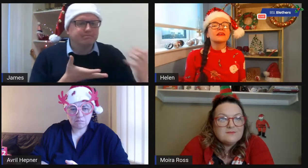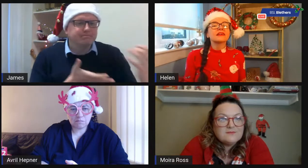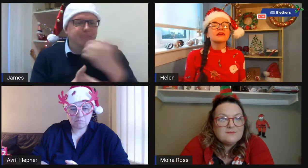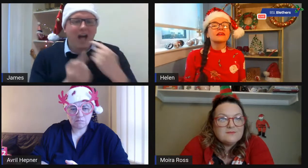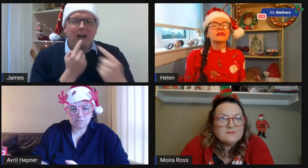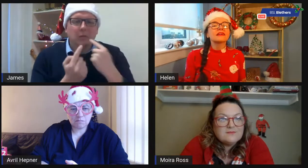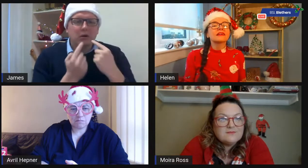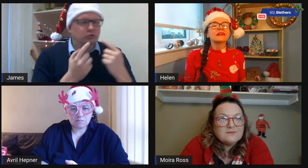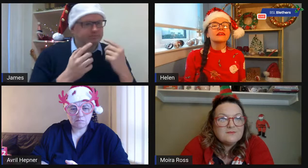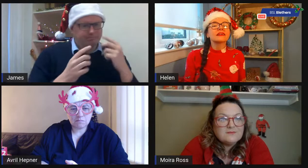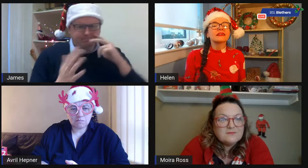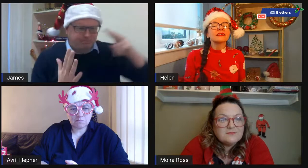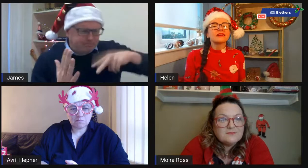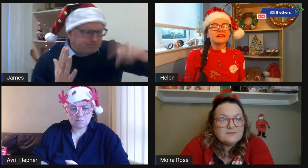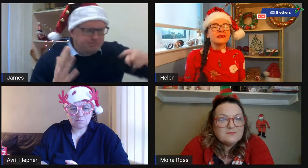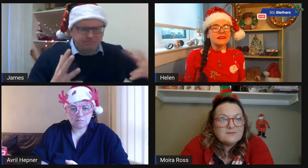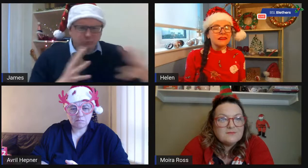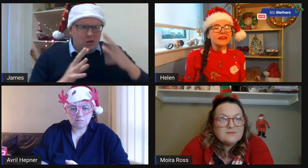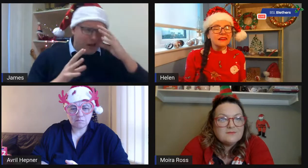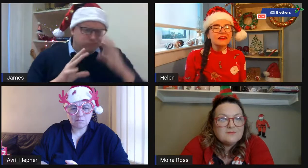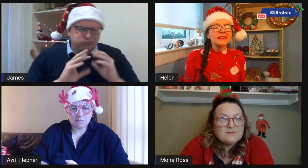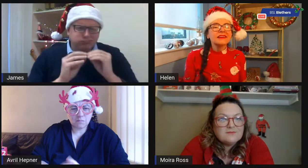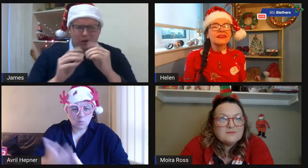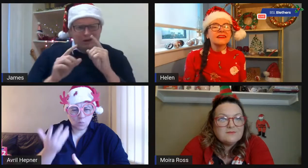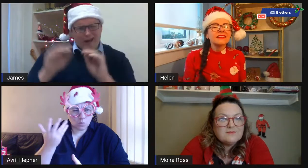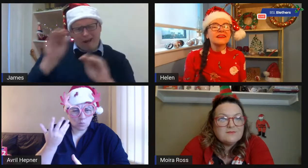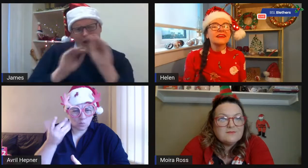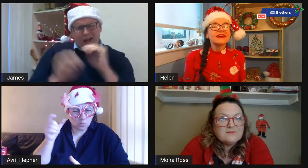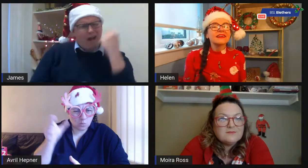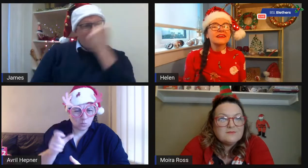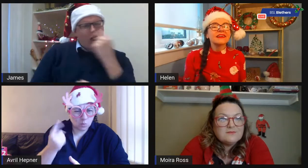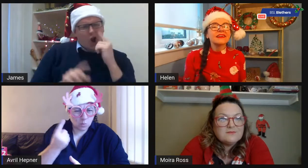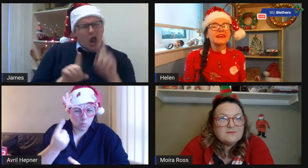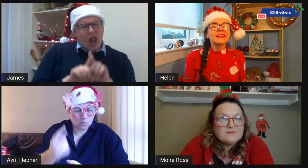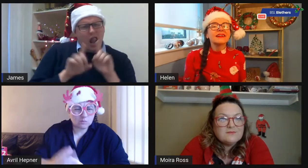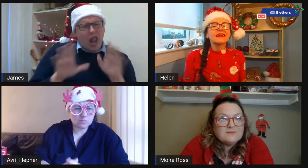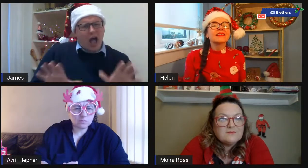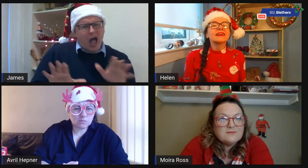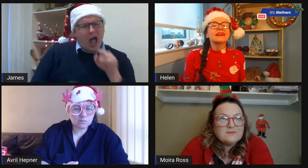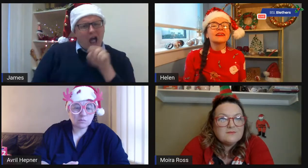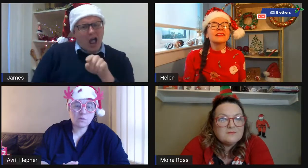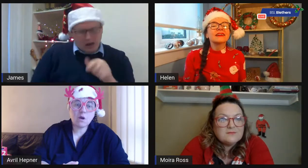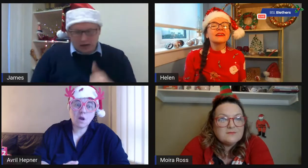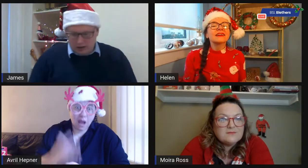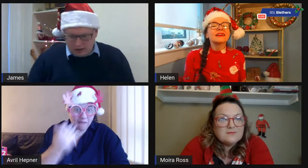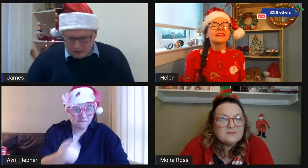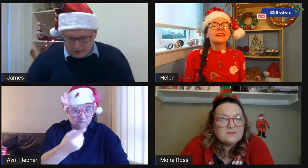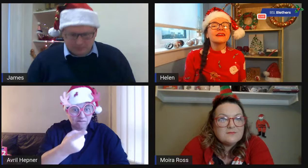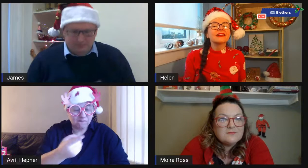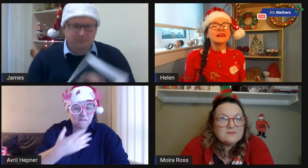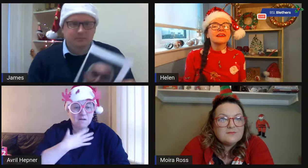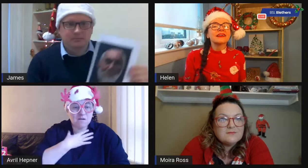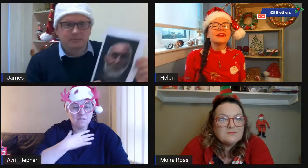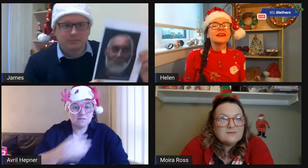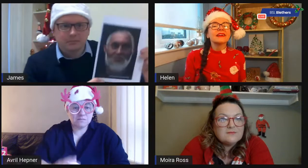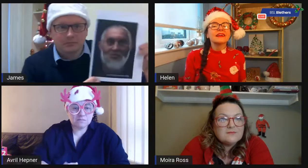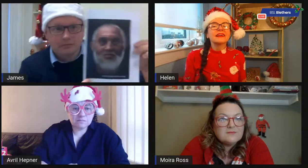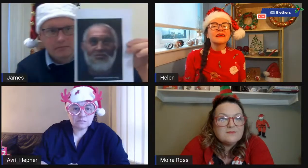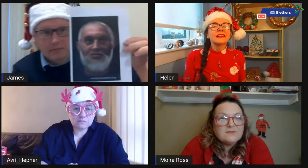The historical records and information that you can find out about Christmas, people have thought that